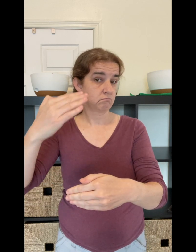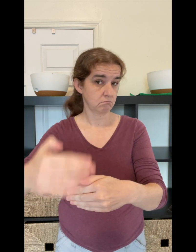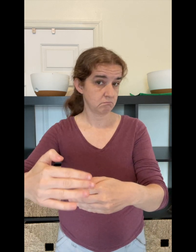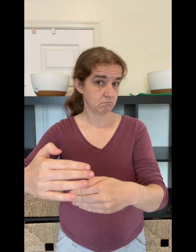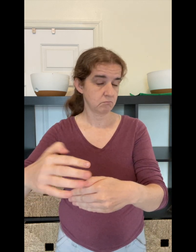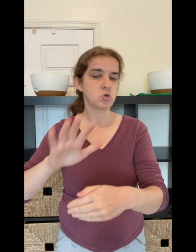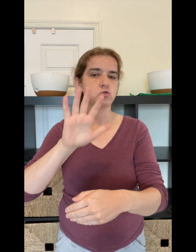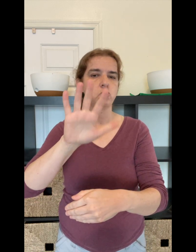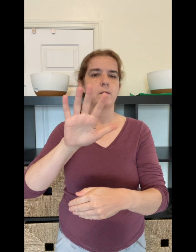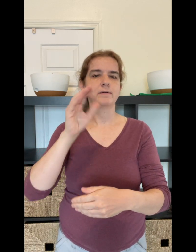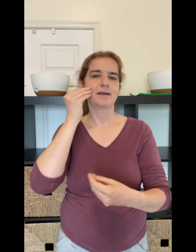That means